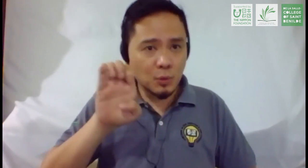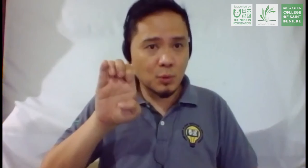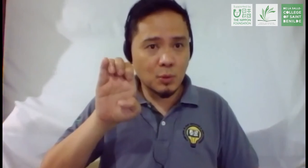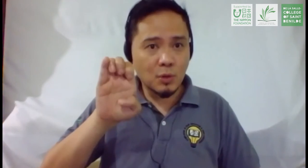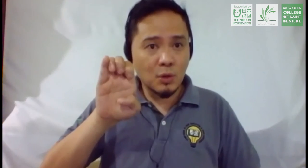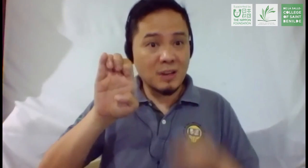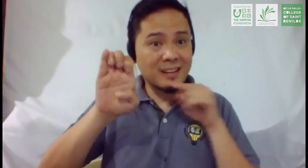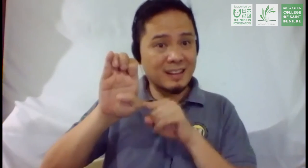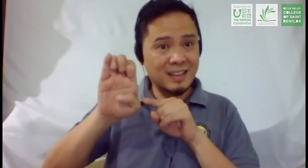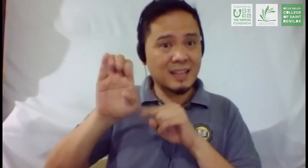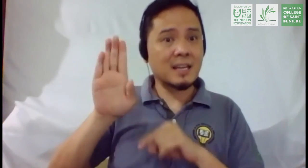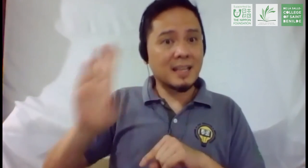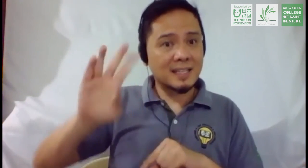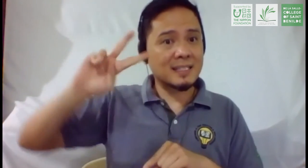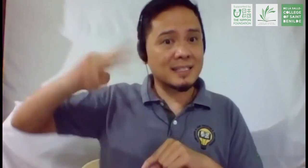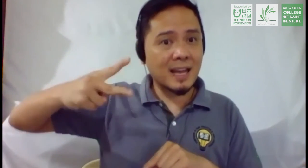girlfriend.